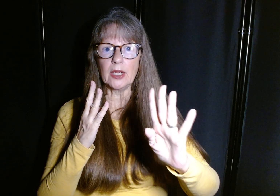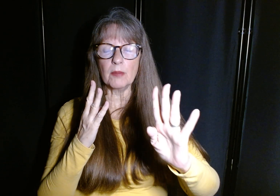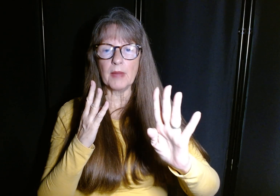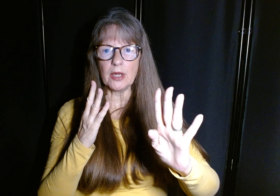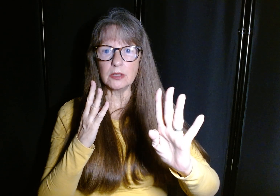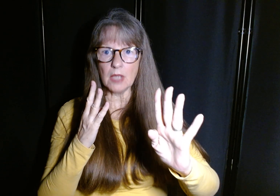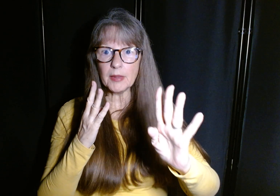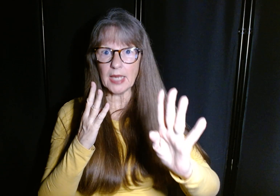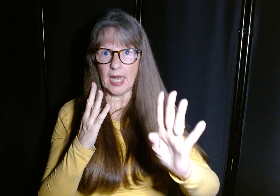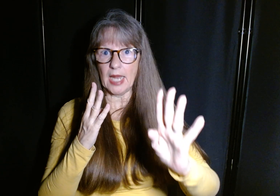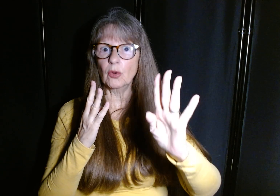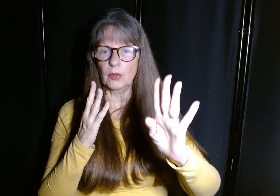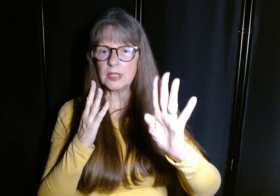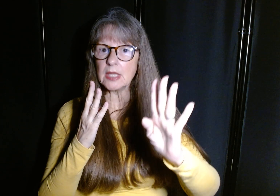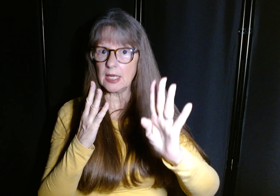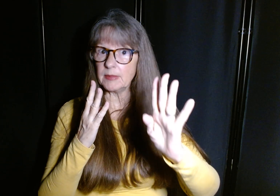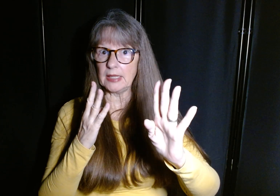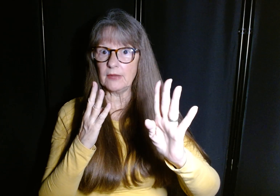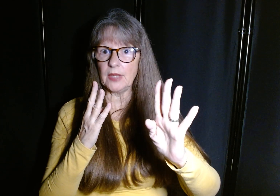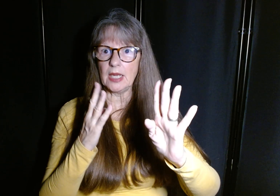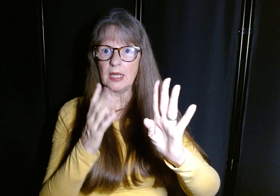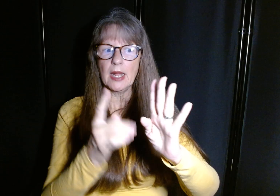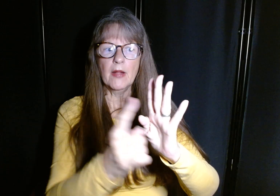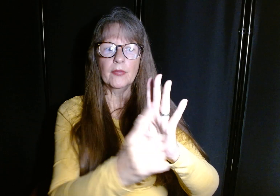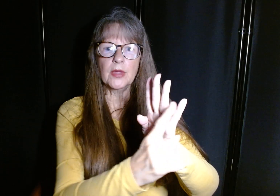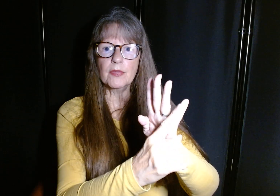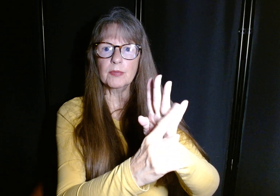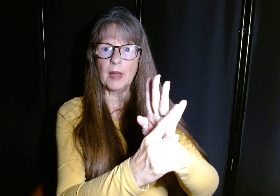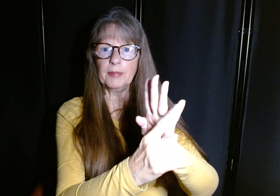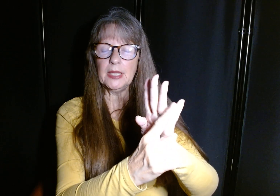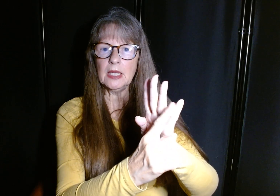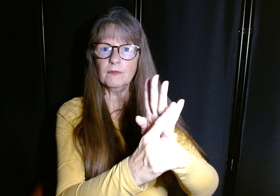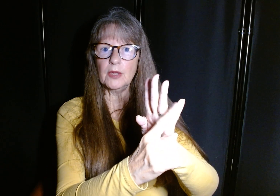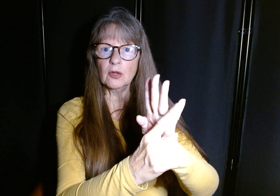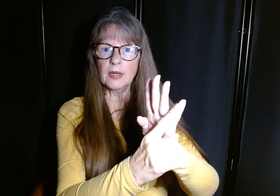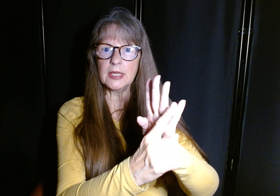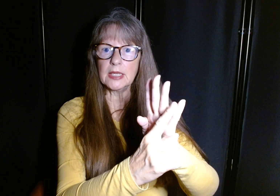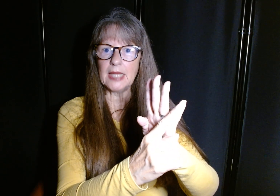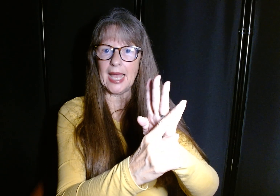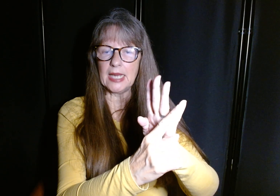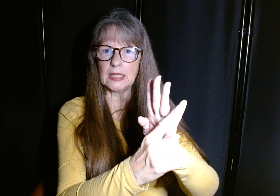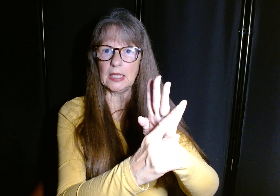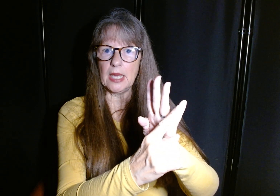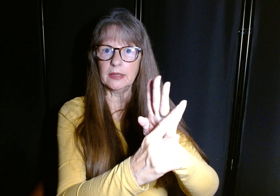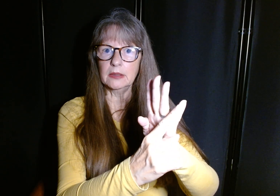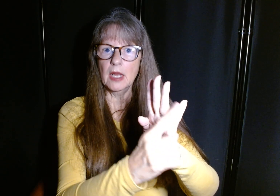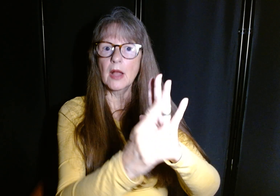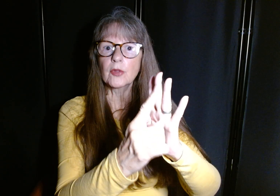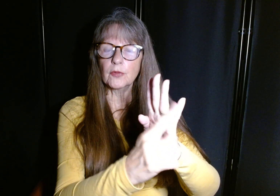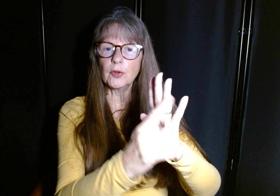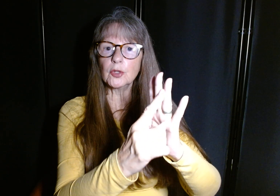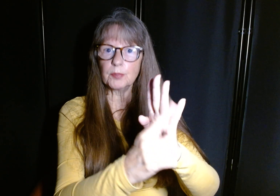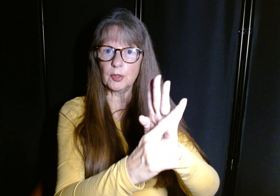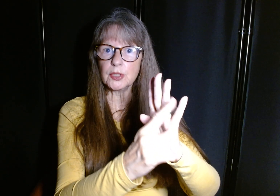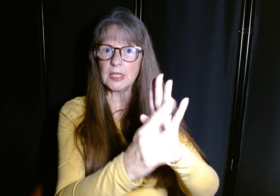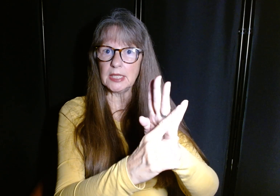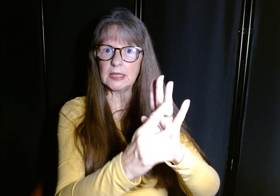my non-dominant hand, or in this case, my left hand, then my pinky finger is at the head of the line. They're the first person in